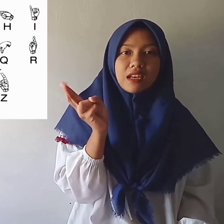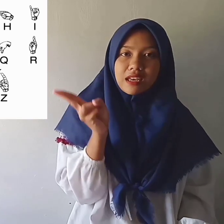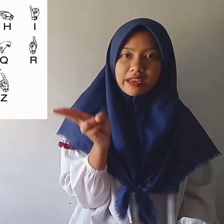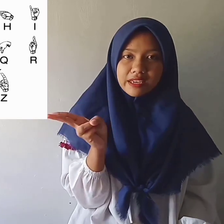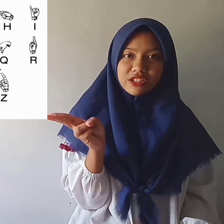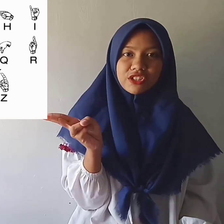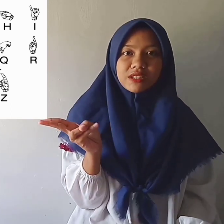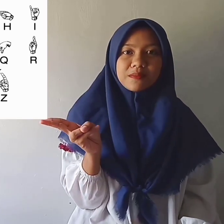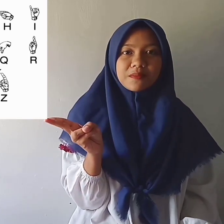H,